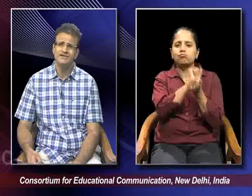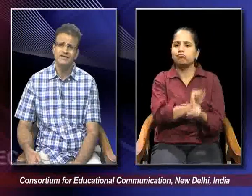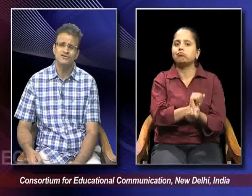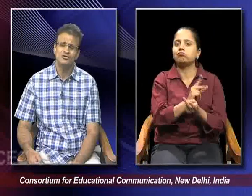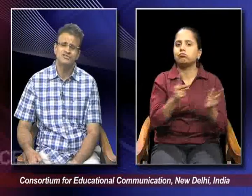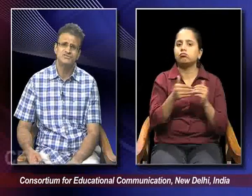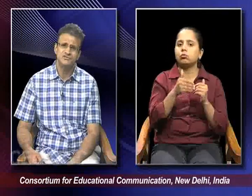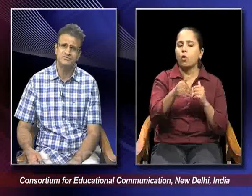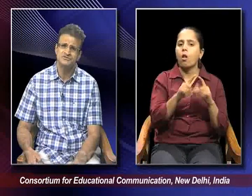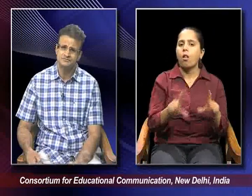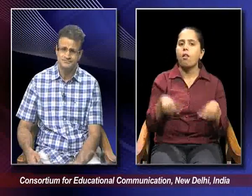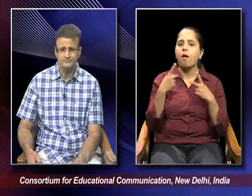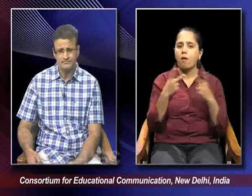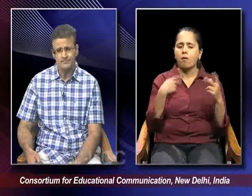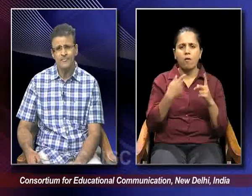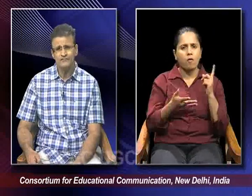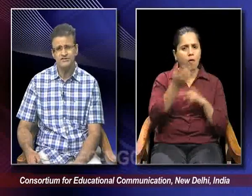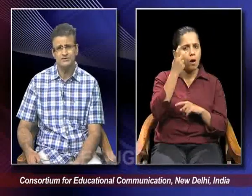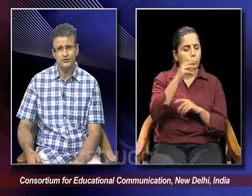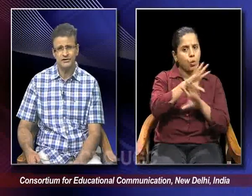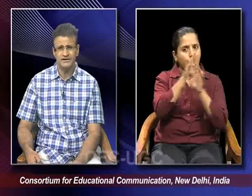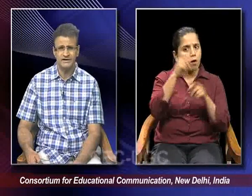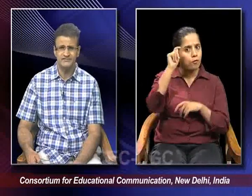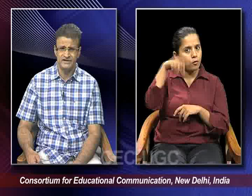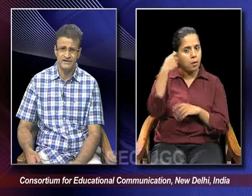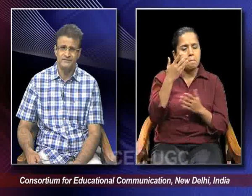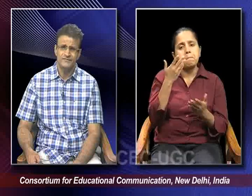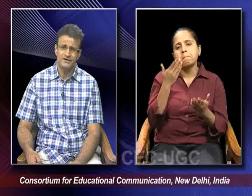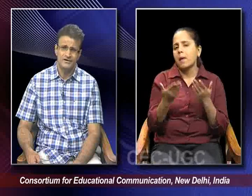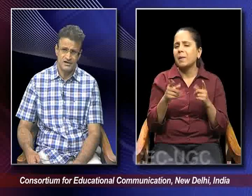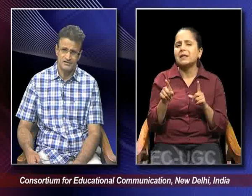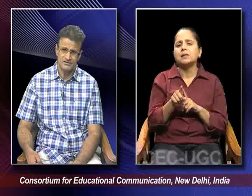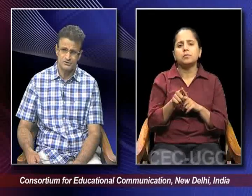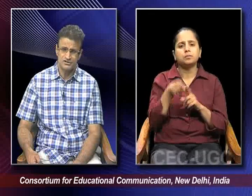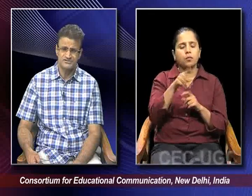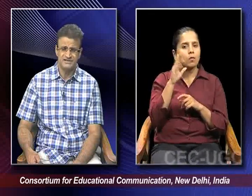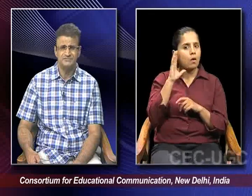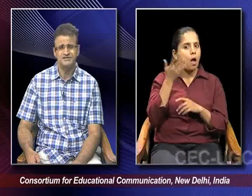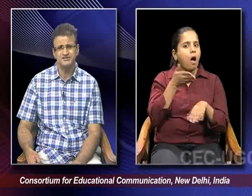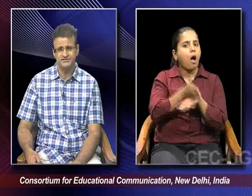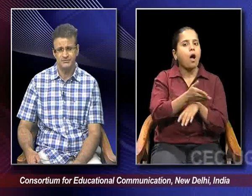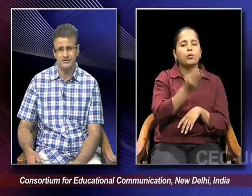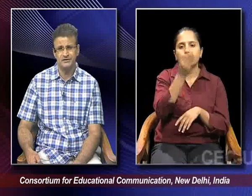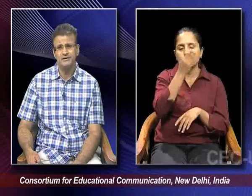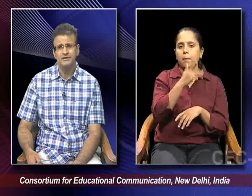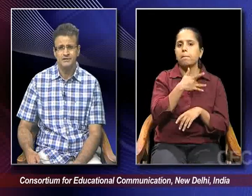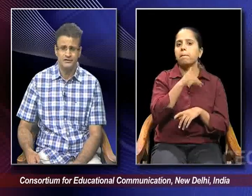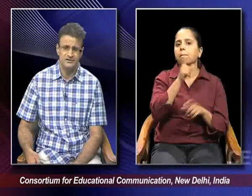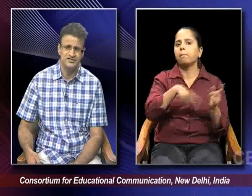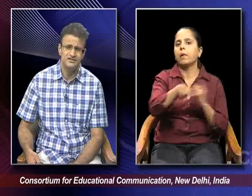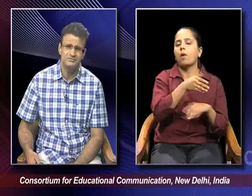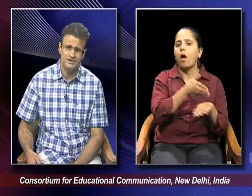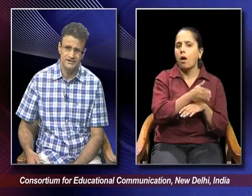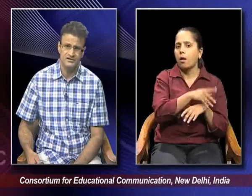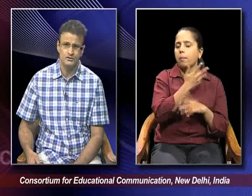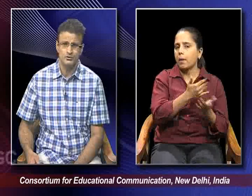find that all these films which would in any way hurt the Muslim sentiments, they were being